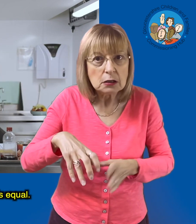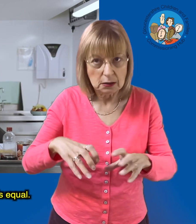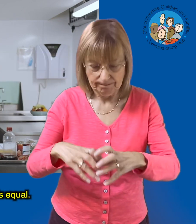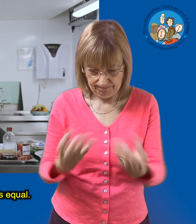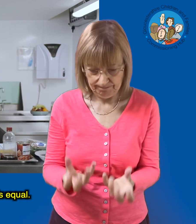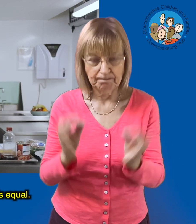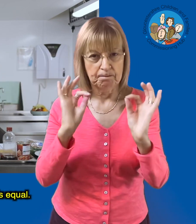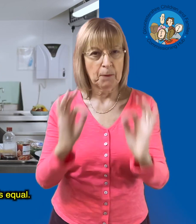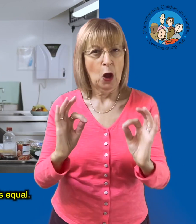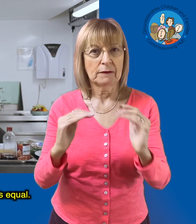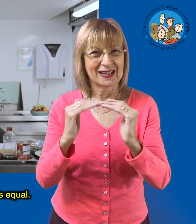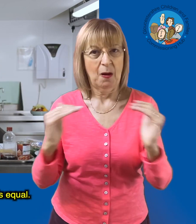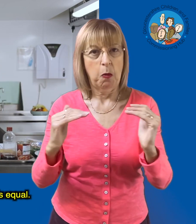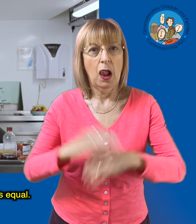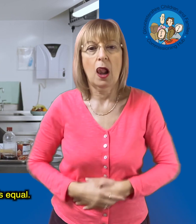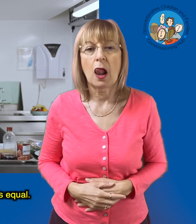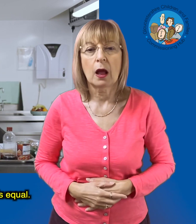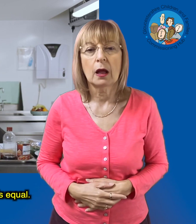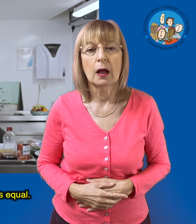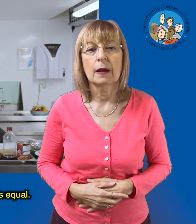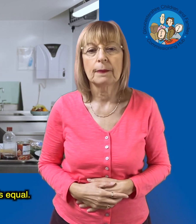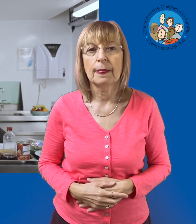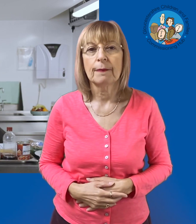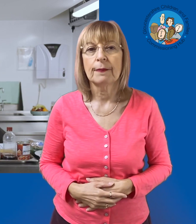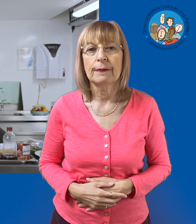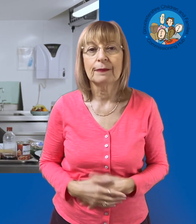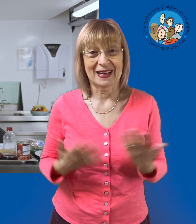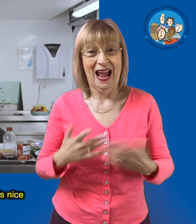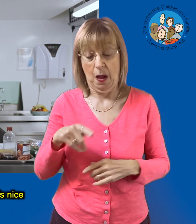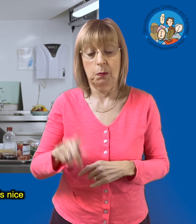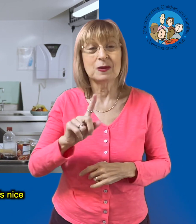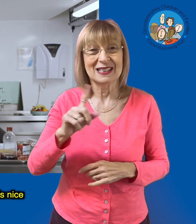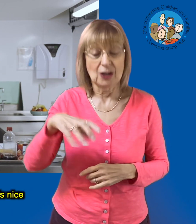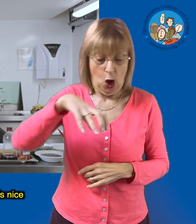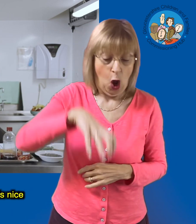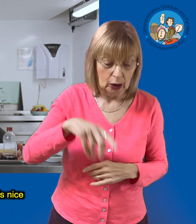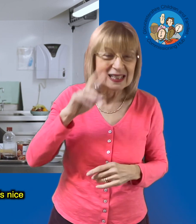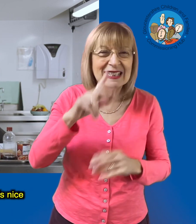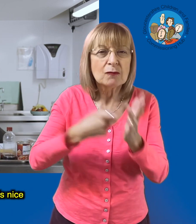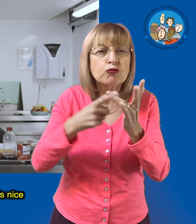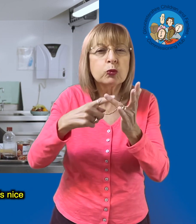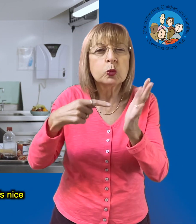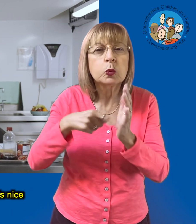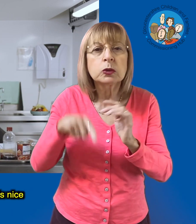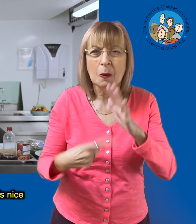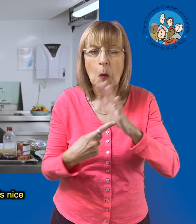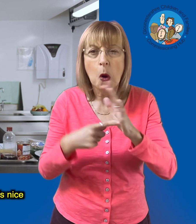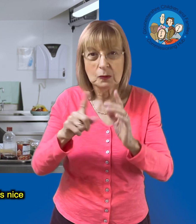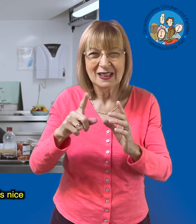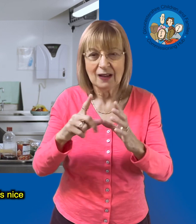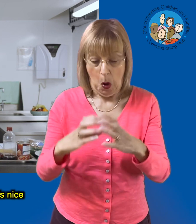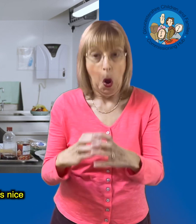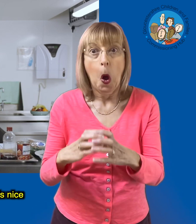and we cut right through the root in half so it's equal. This root will help hold the onion together. So it's